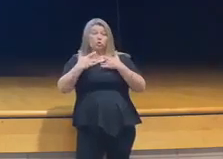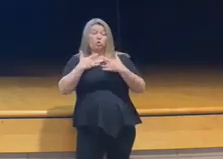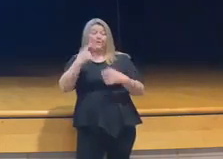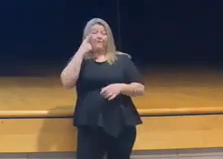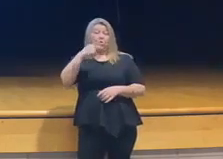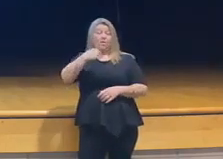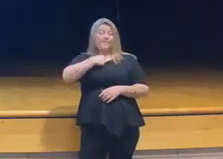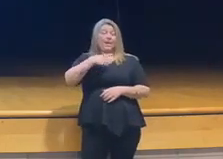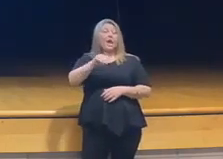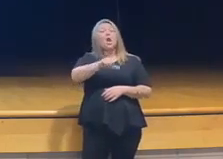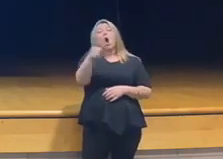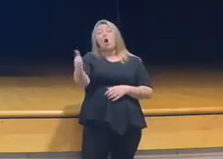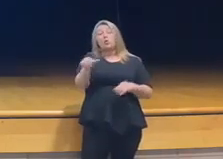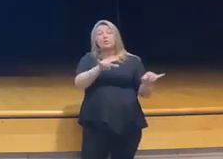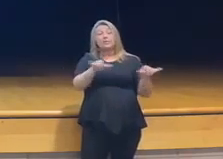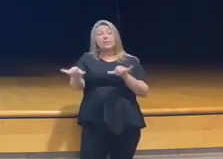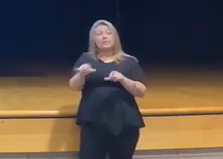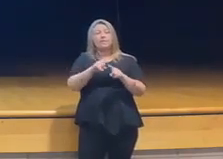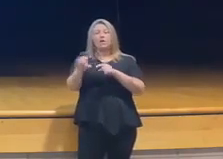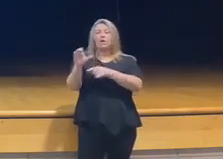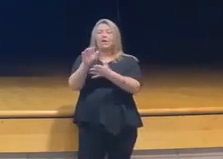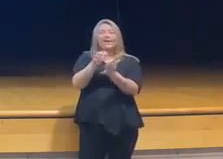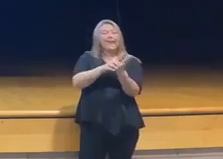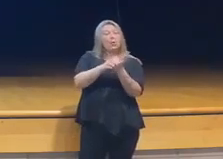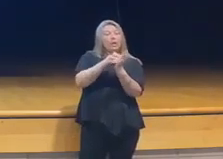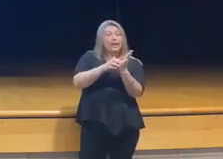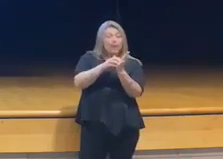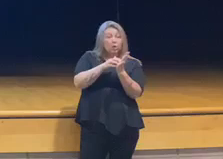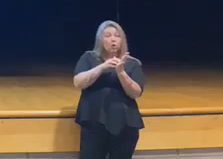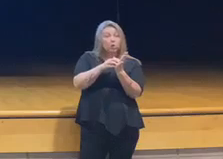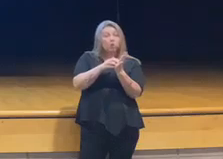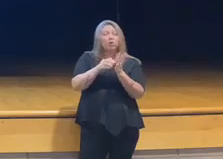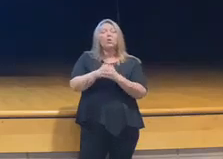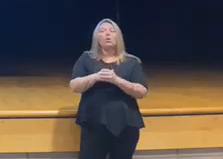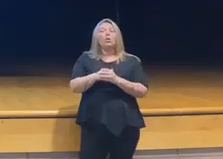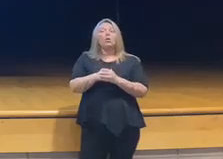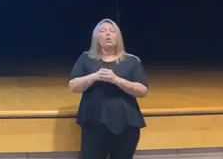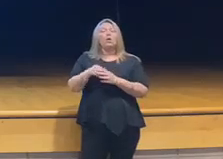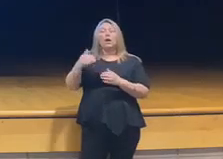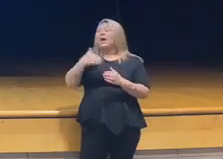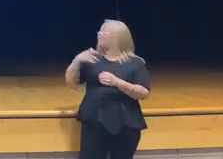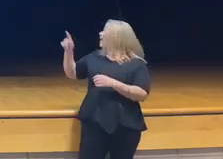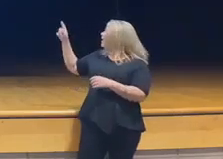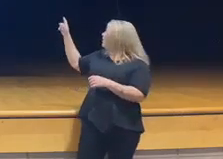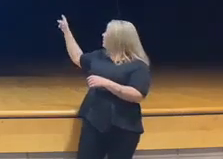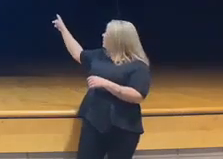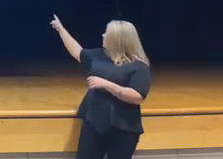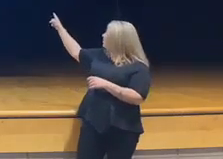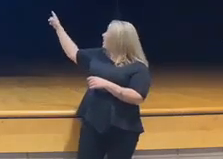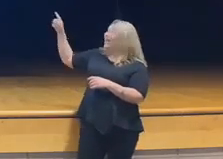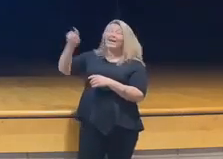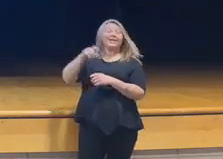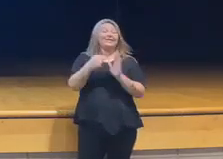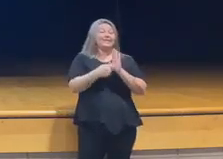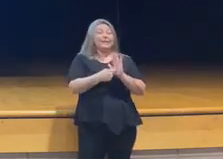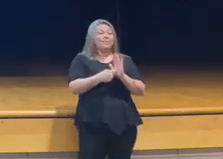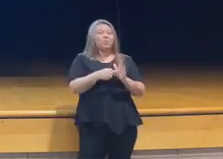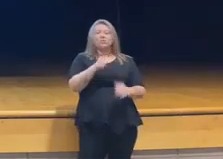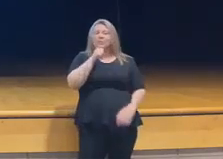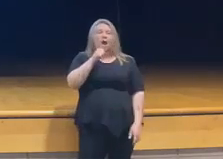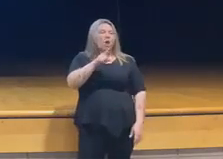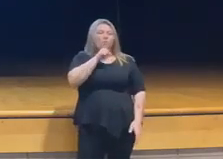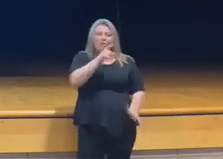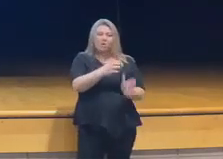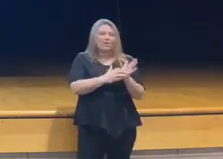there's others out there like this, but calculator, the calculator that has those specific symbols is actually not a calculator. It's